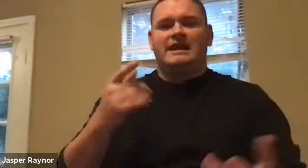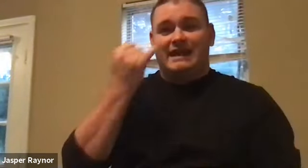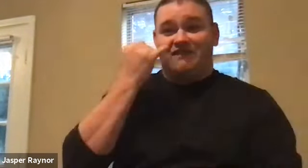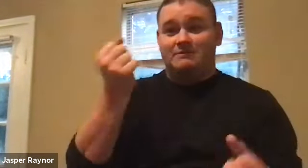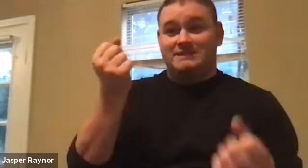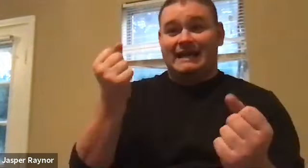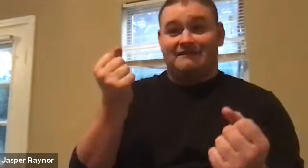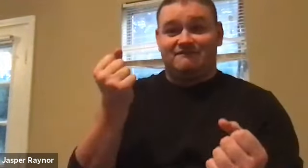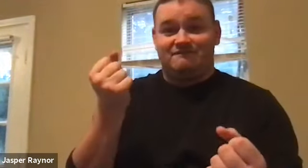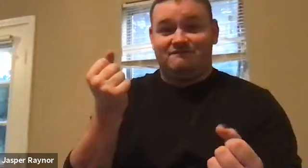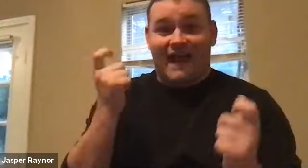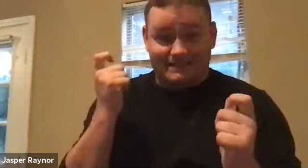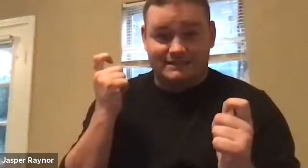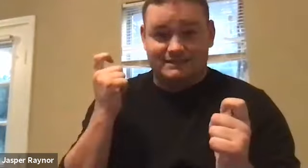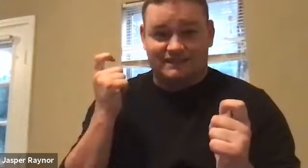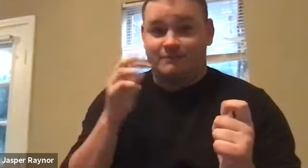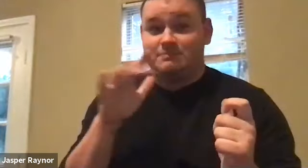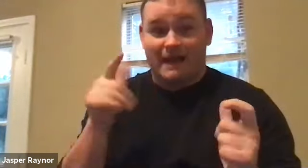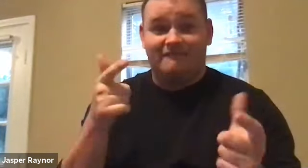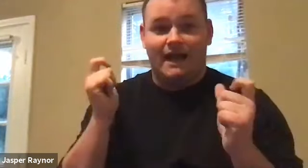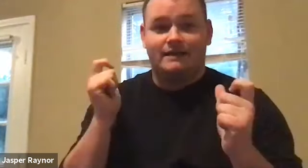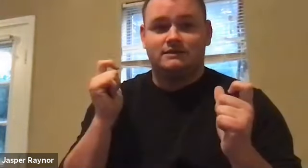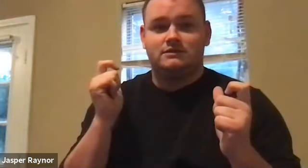If I'm signing fast, if I'm spelling fast,